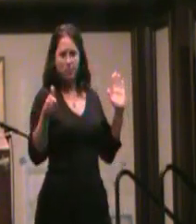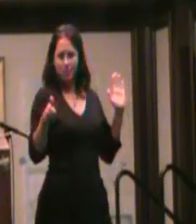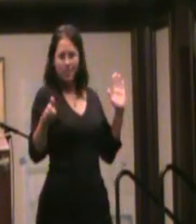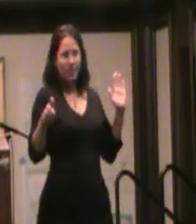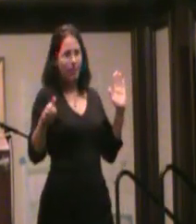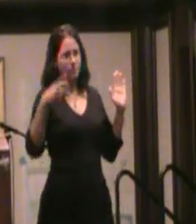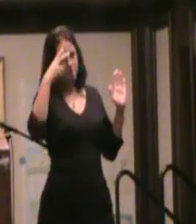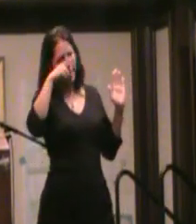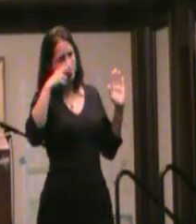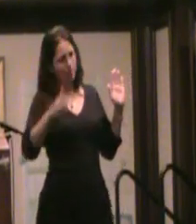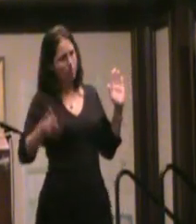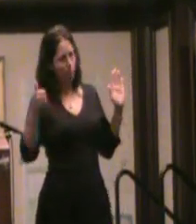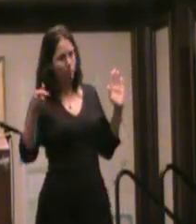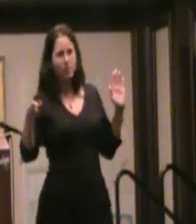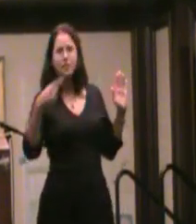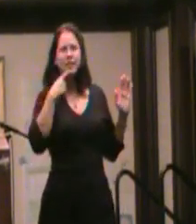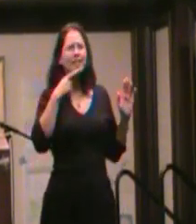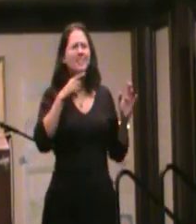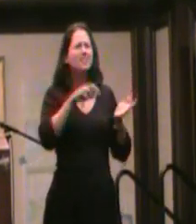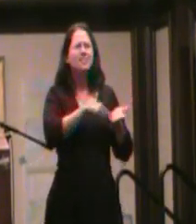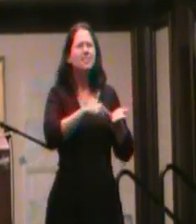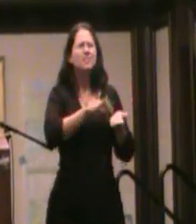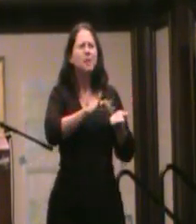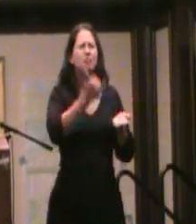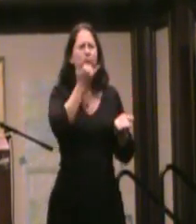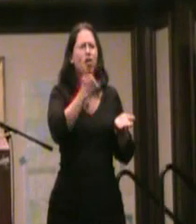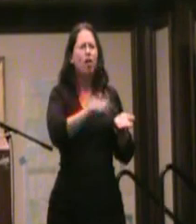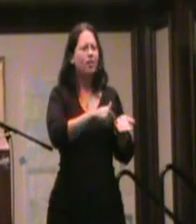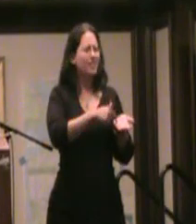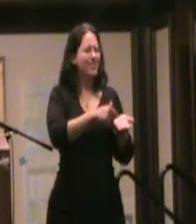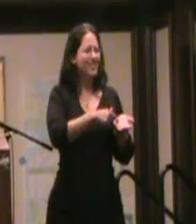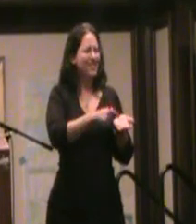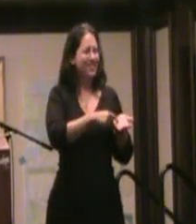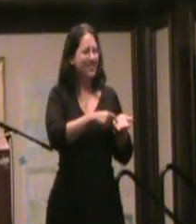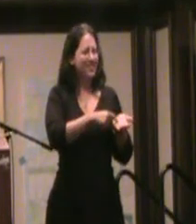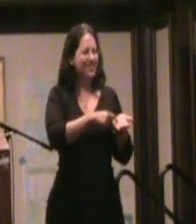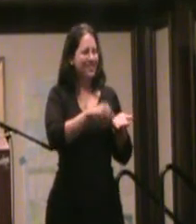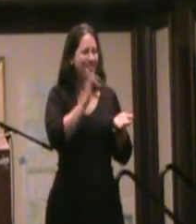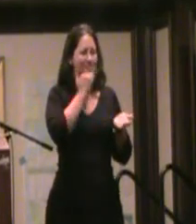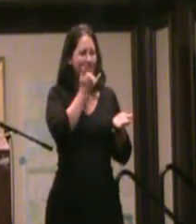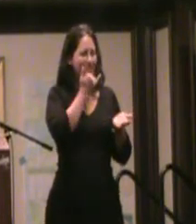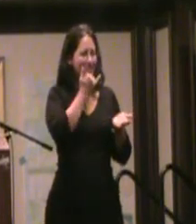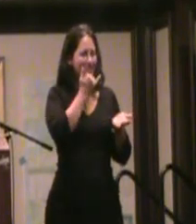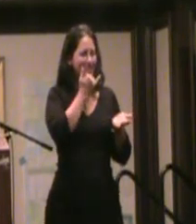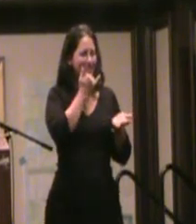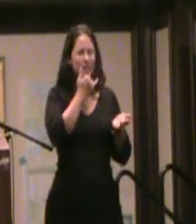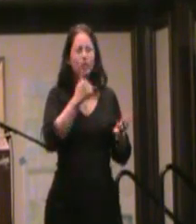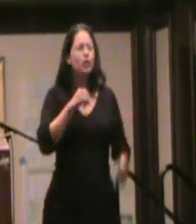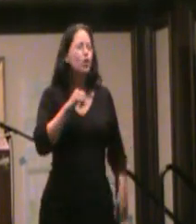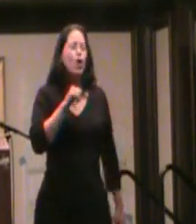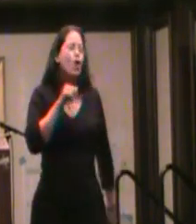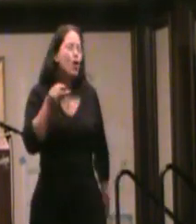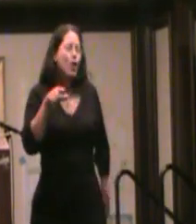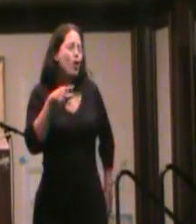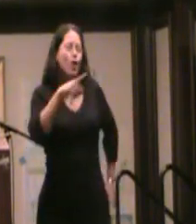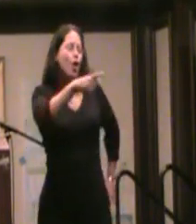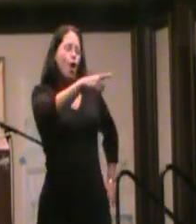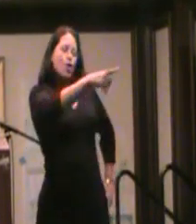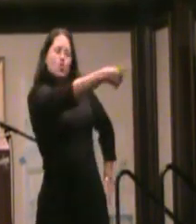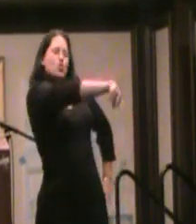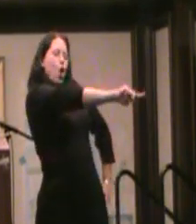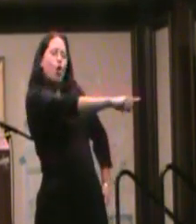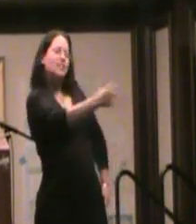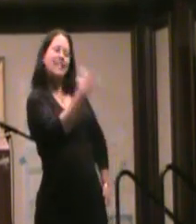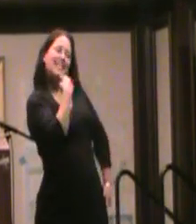mostly from Mexico, say, oh, there's a typo. There's a mistake. It's, no se dice, right? No